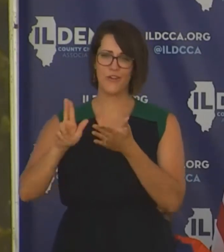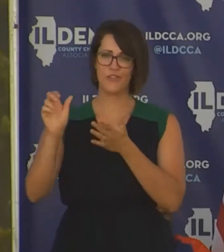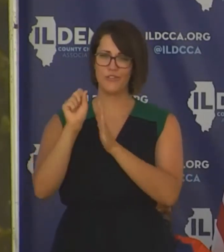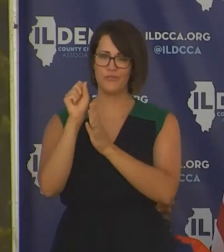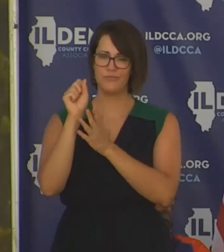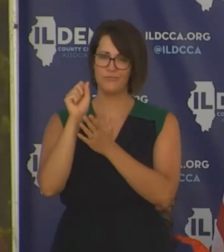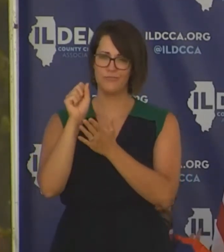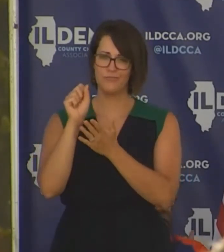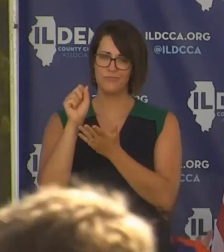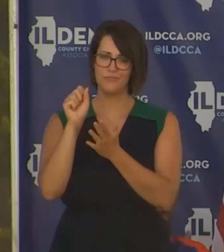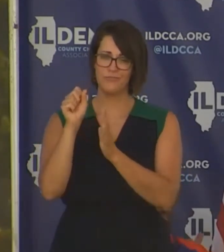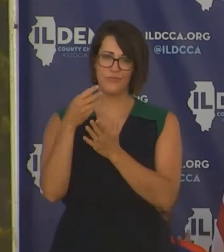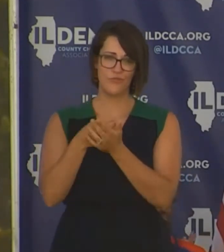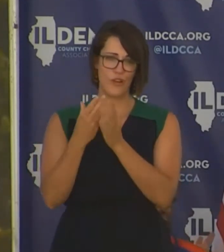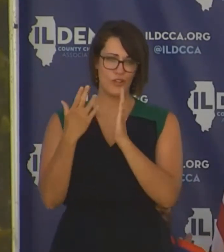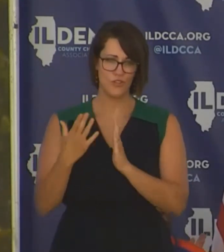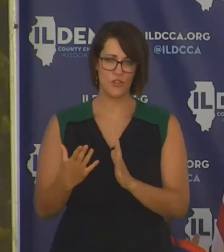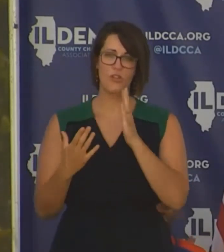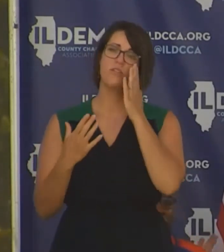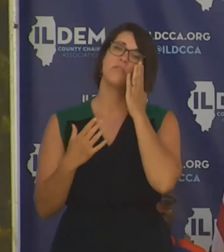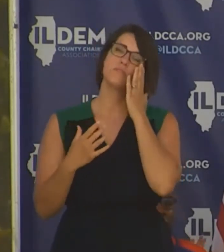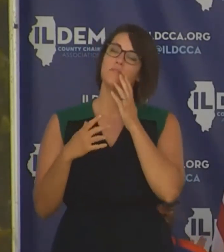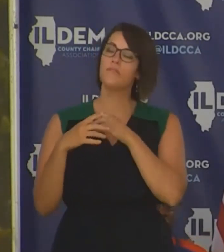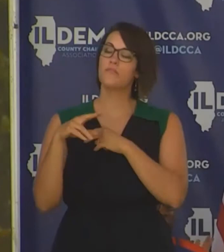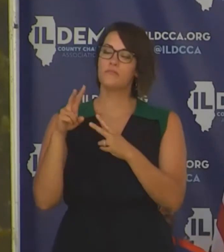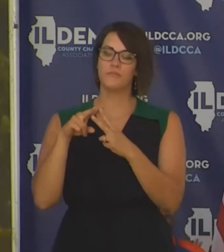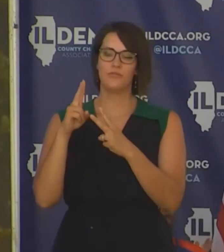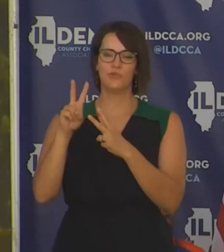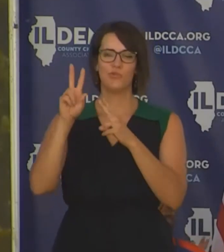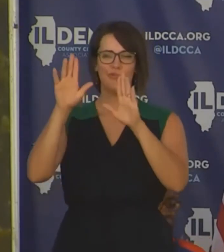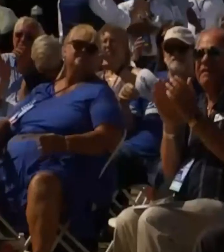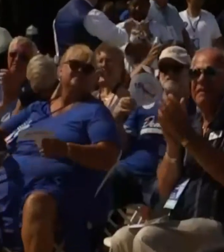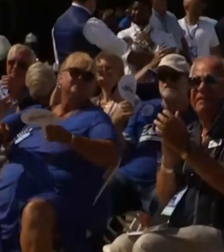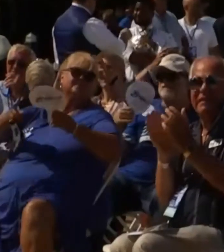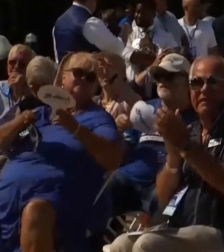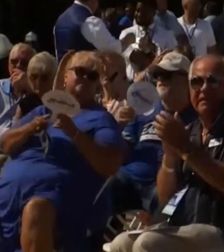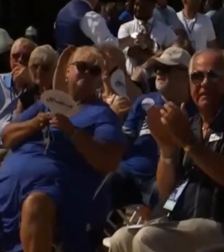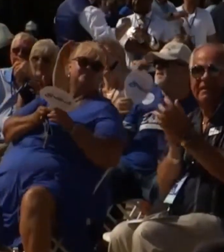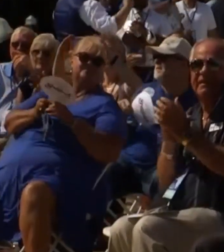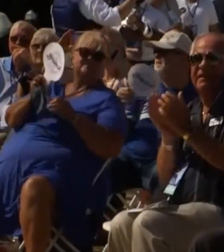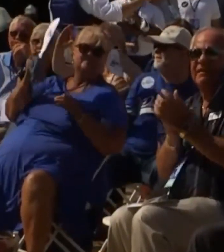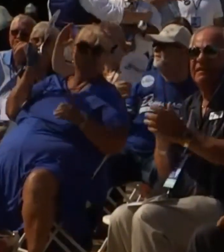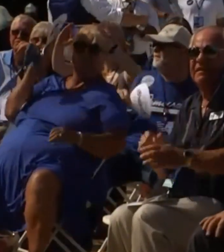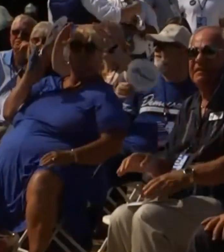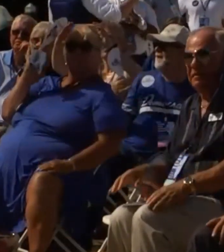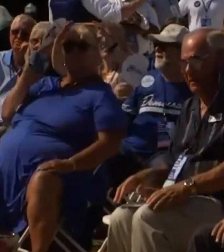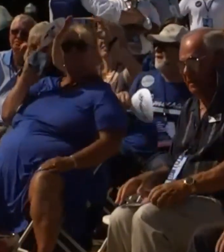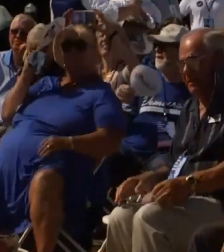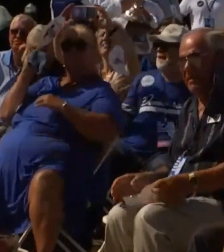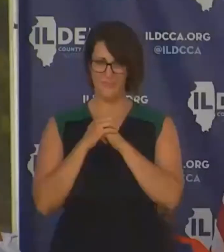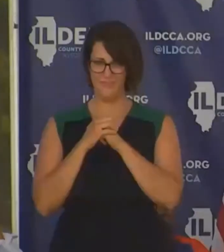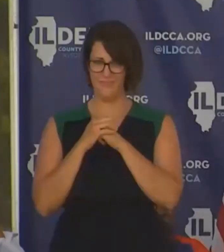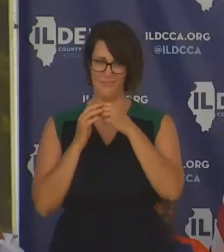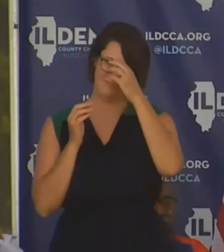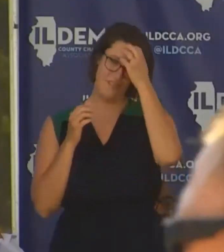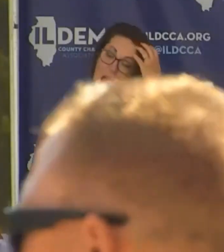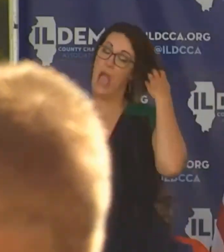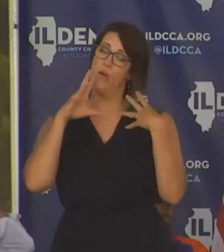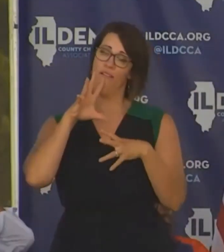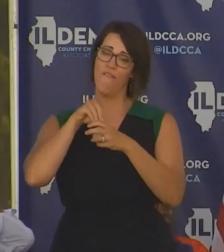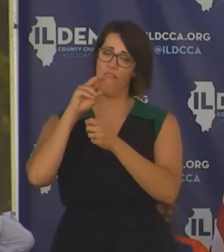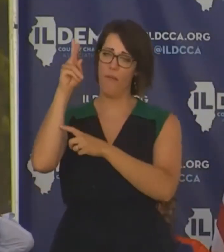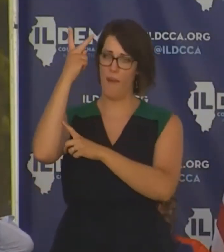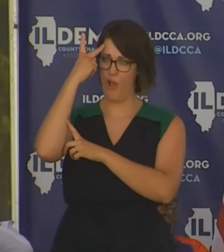years. Two great people. But you know, I got involved in politics when I came home